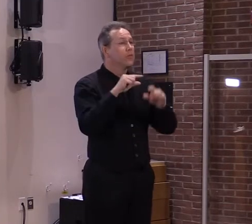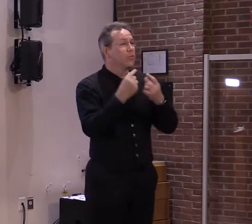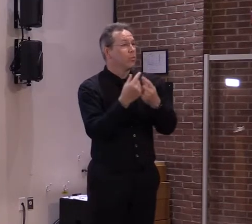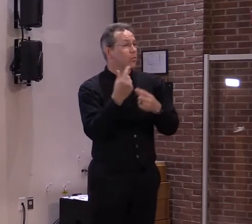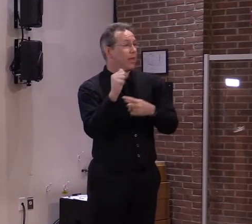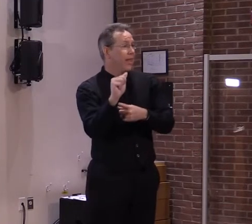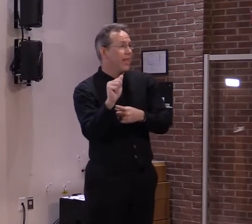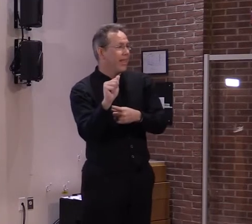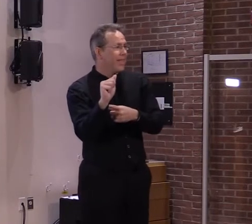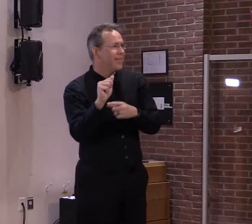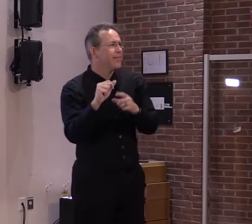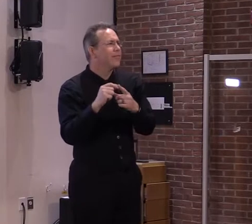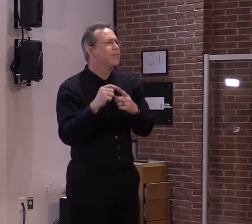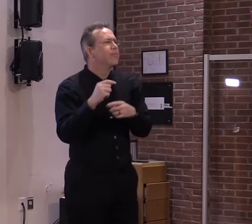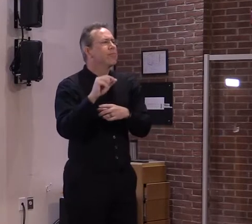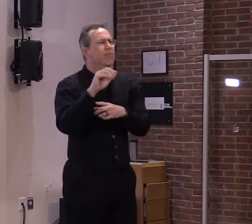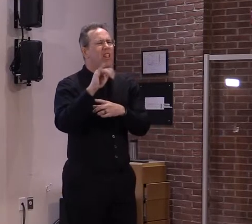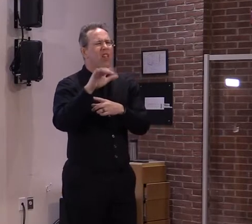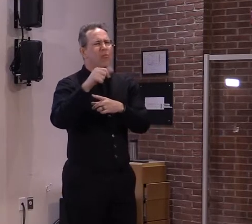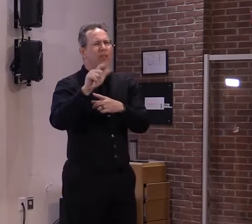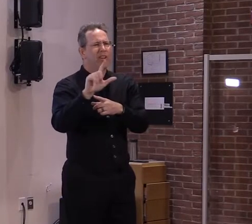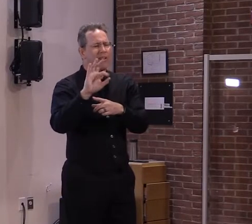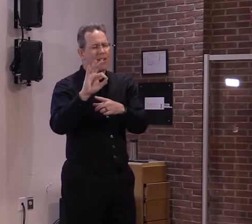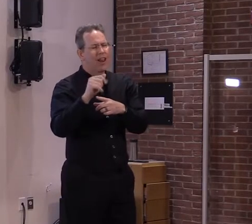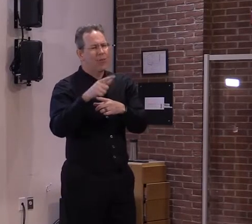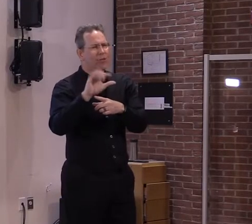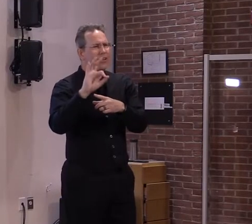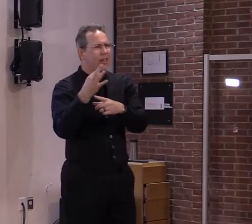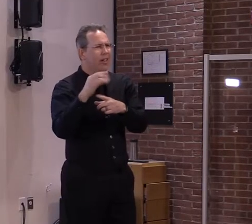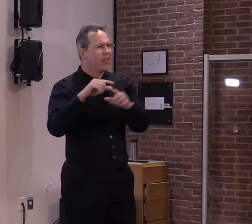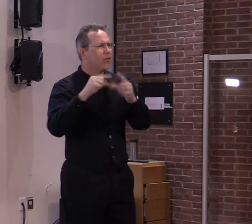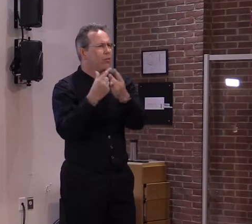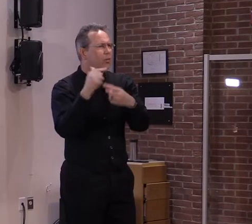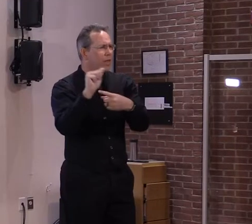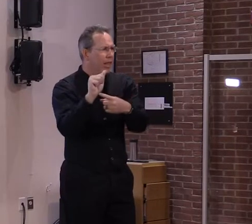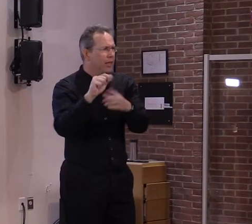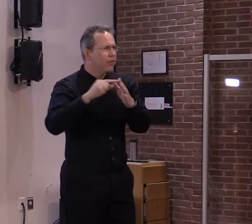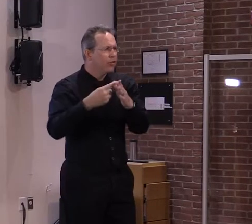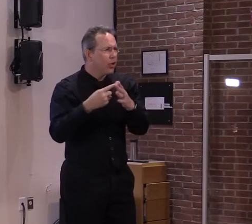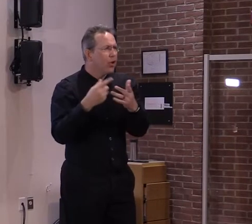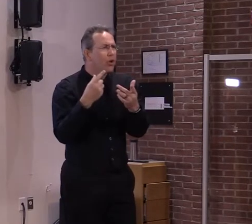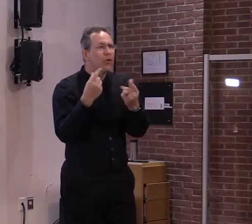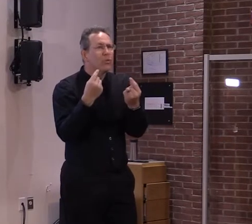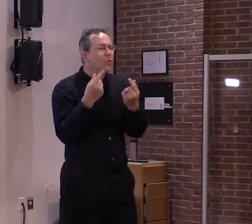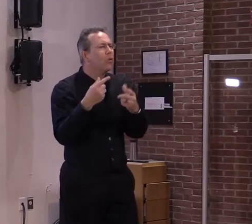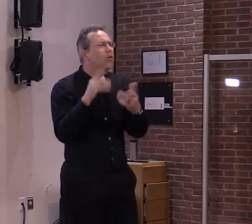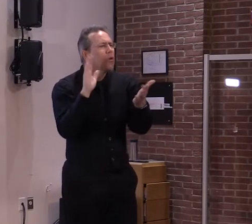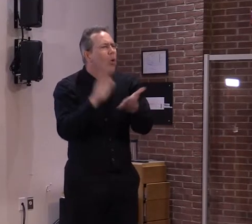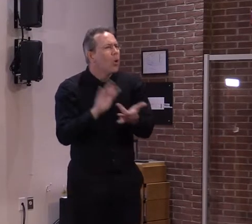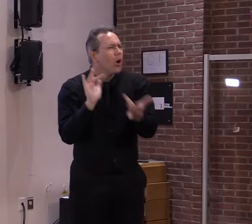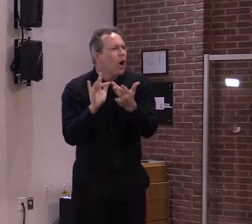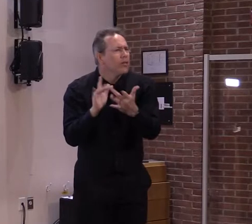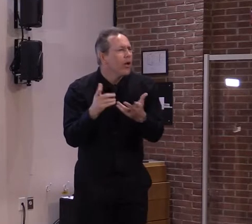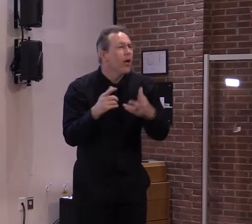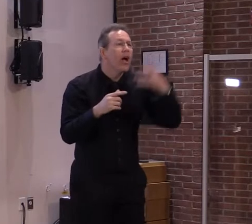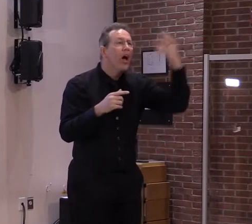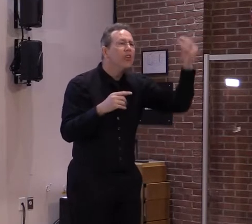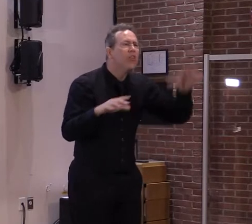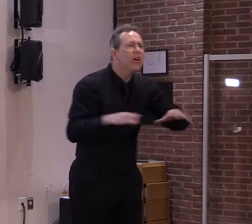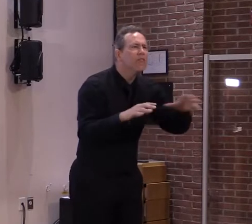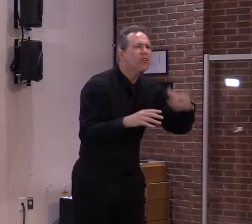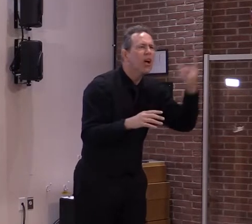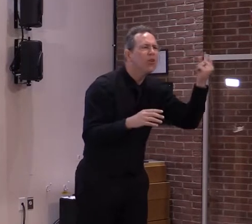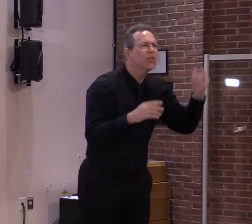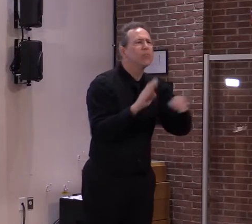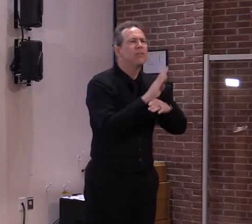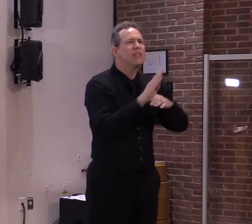short duration, outdoor, and controlled environments. These sectors include outdoor businesses,